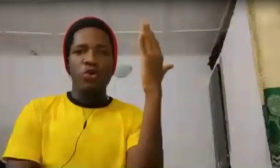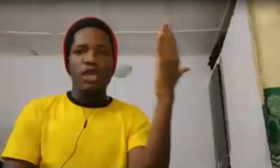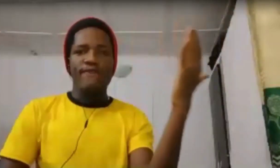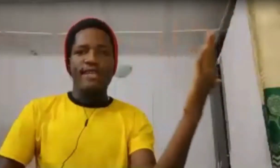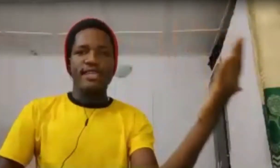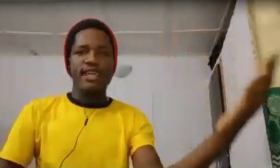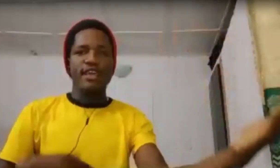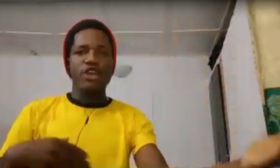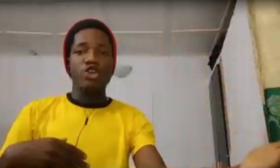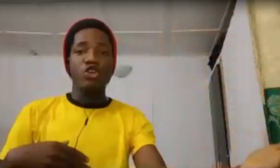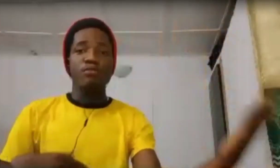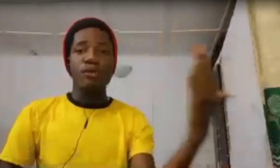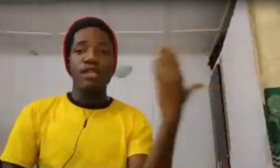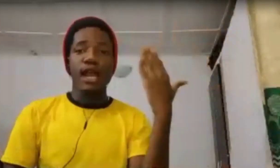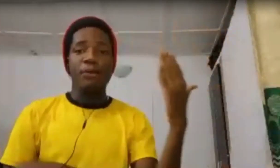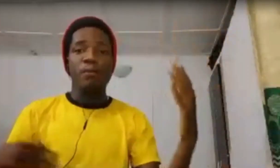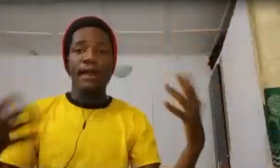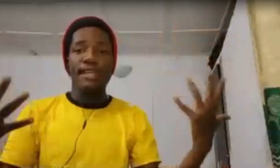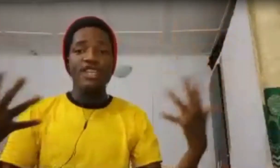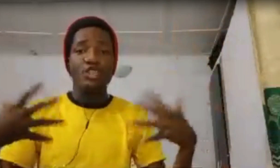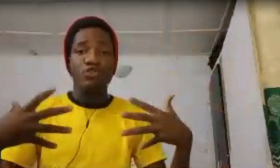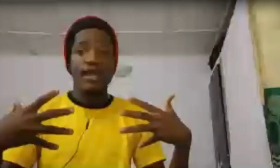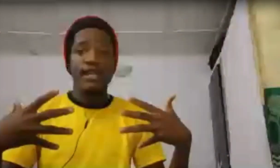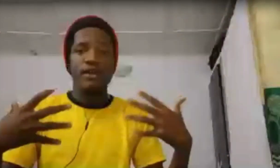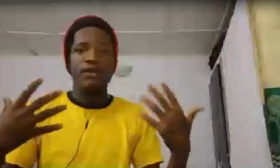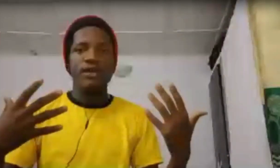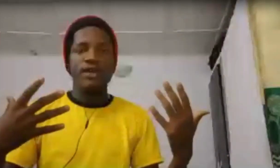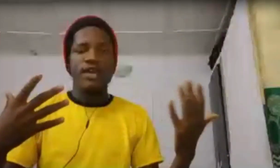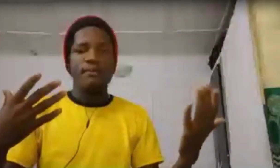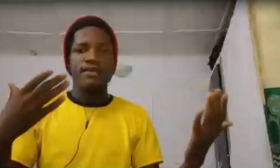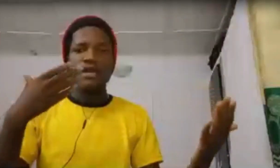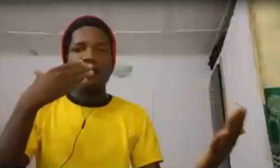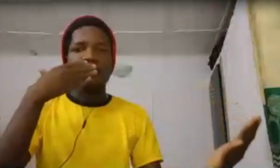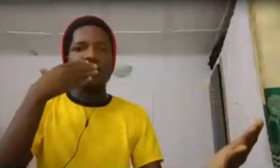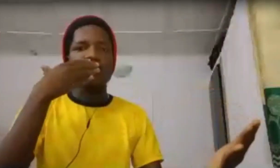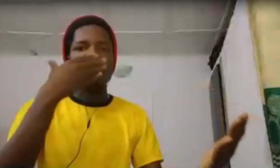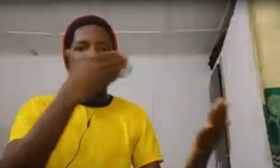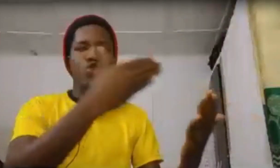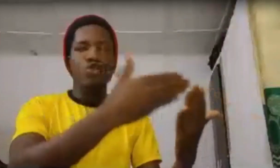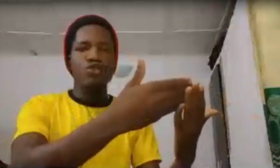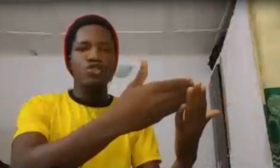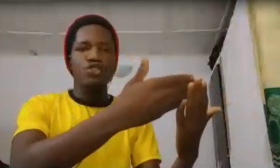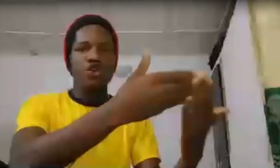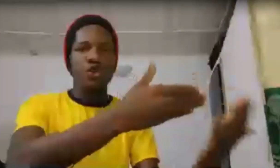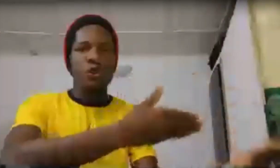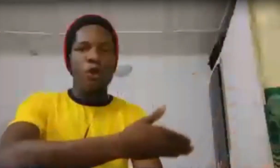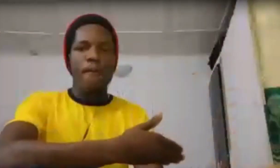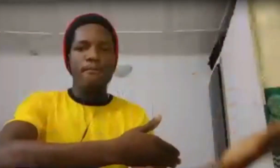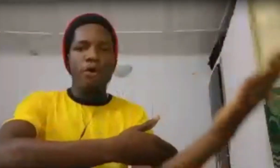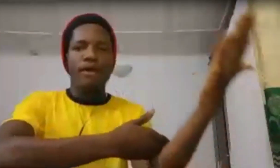So if I say good morning, I'm combining the two right now. It means that I'll say good